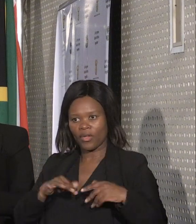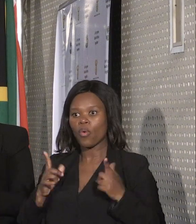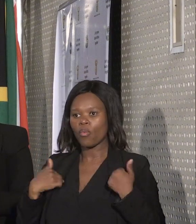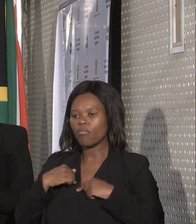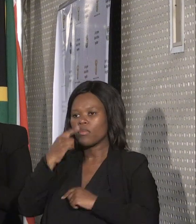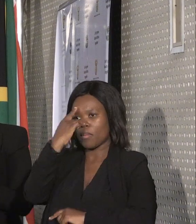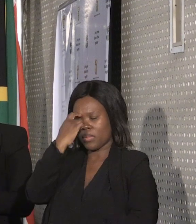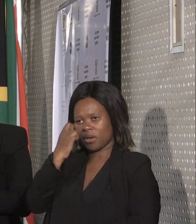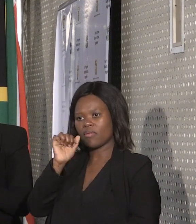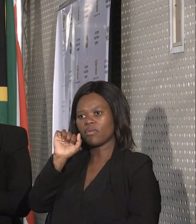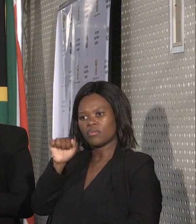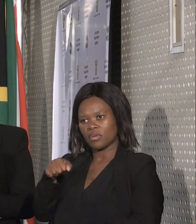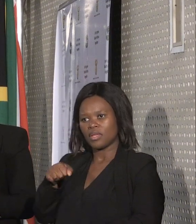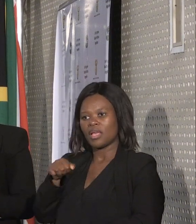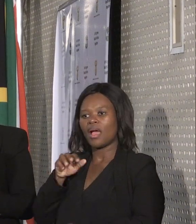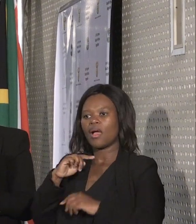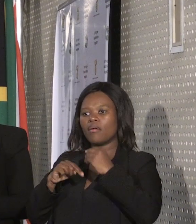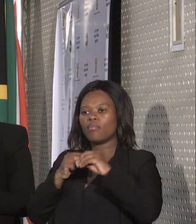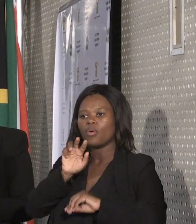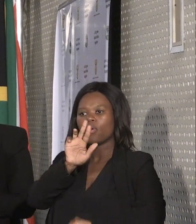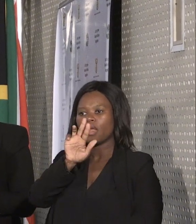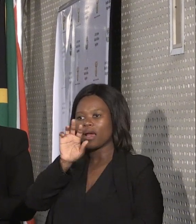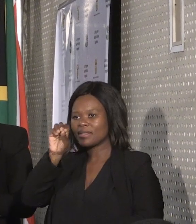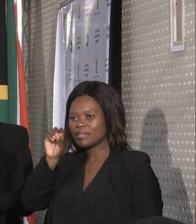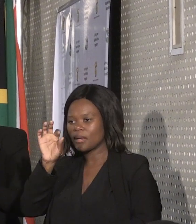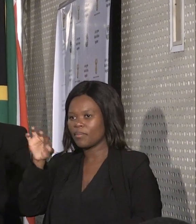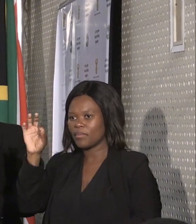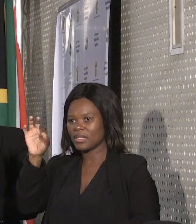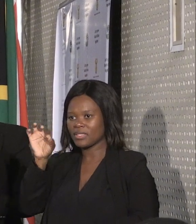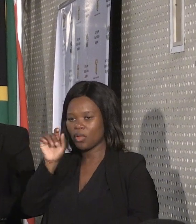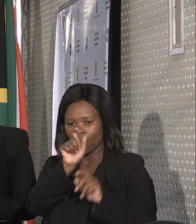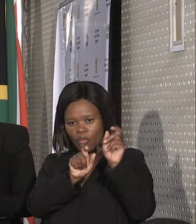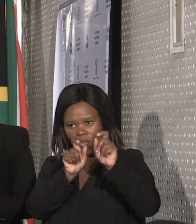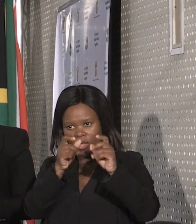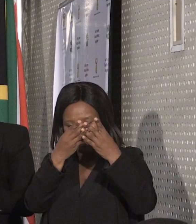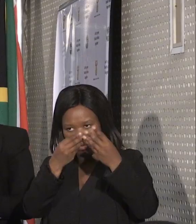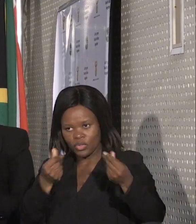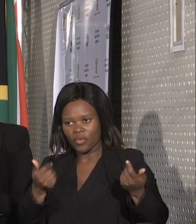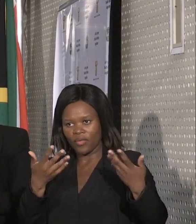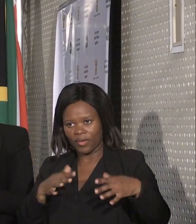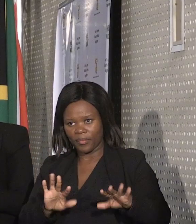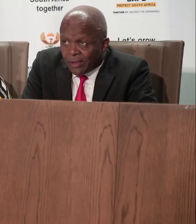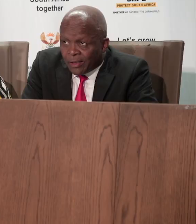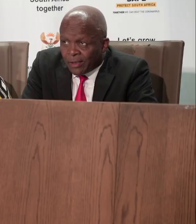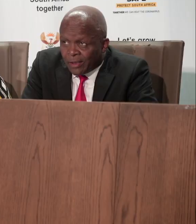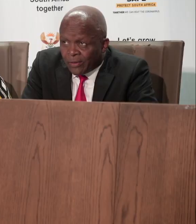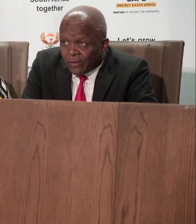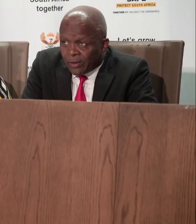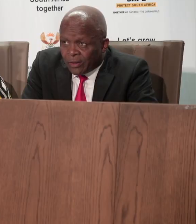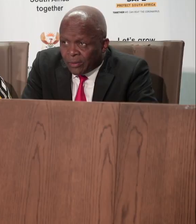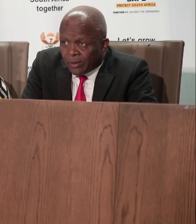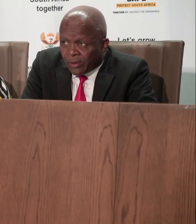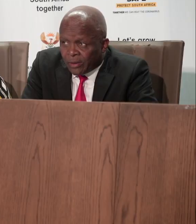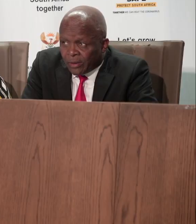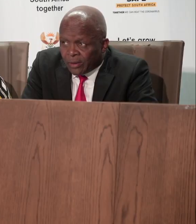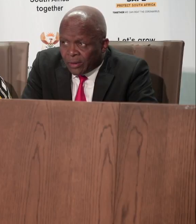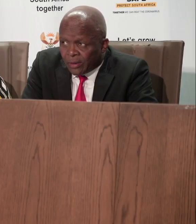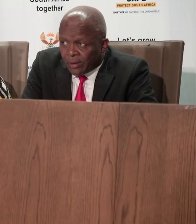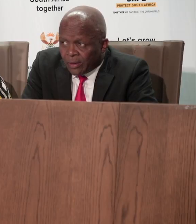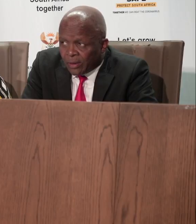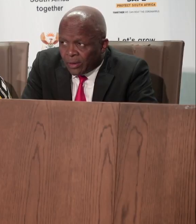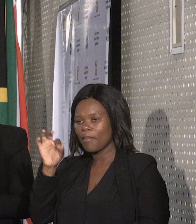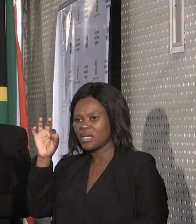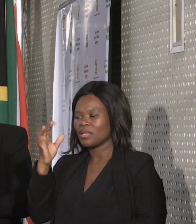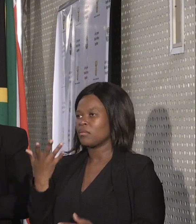do believe that almost 90% of that 600,000 has been resolved. In fact, even when I say 90%, I'm